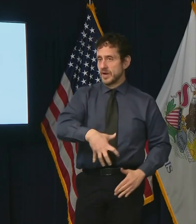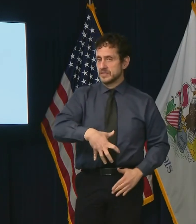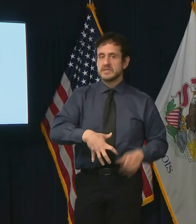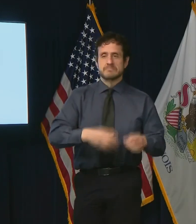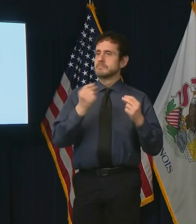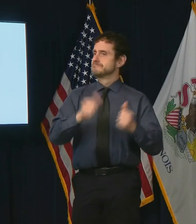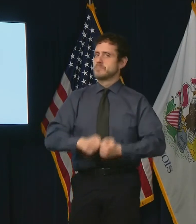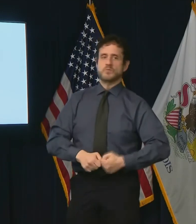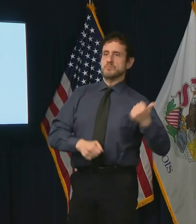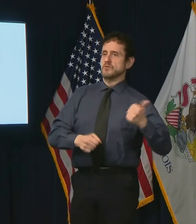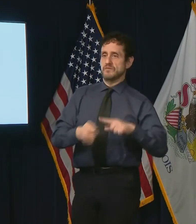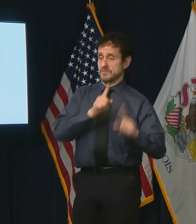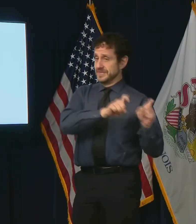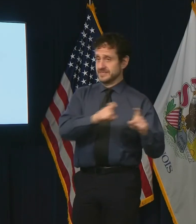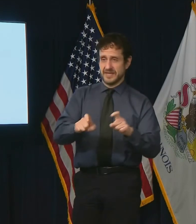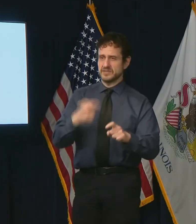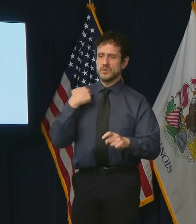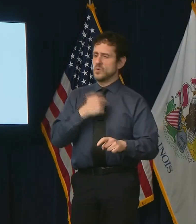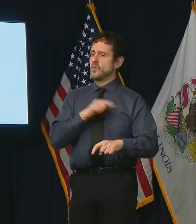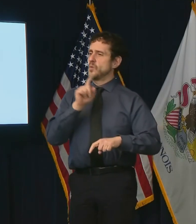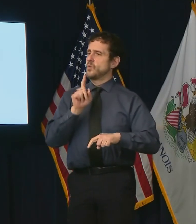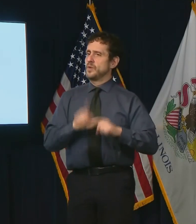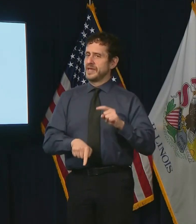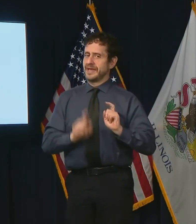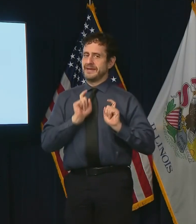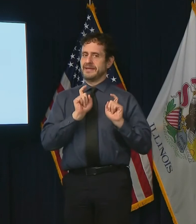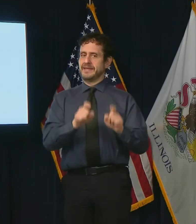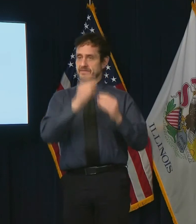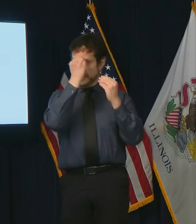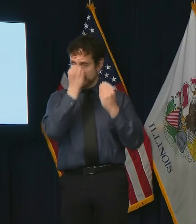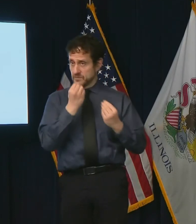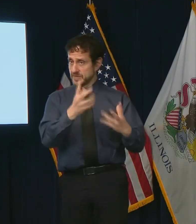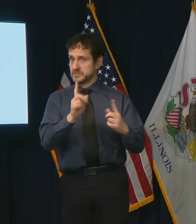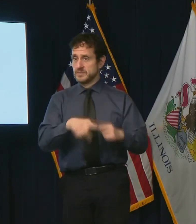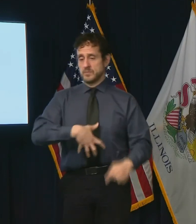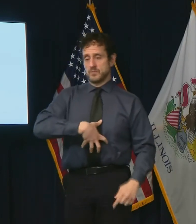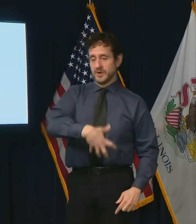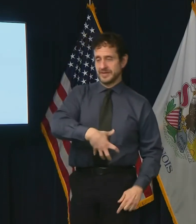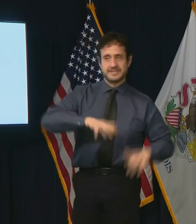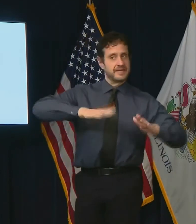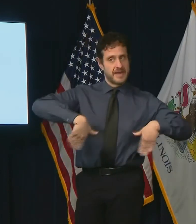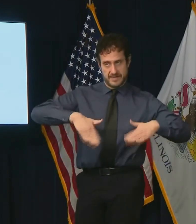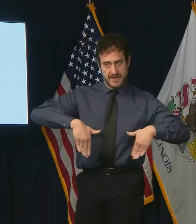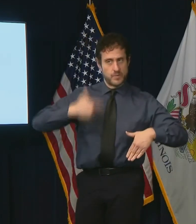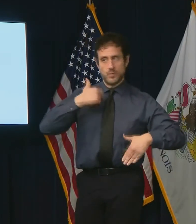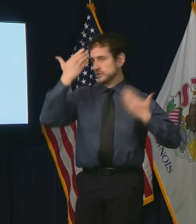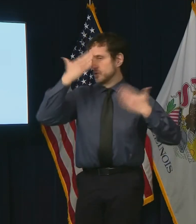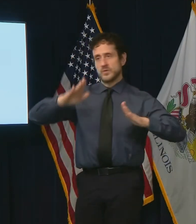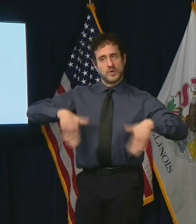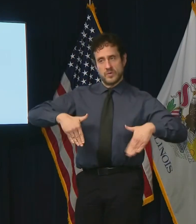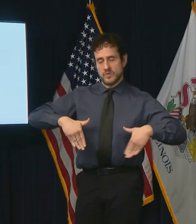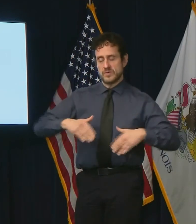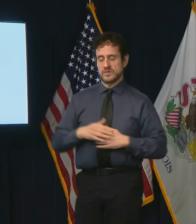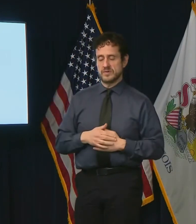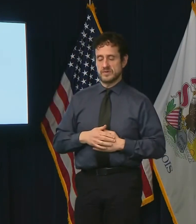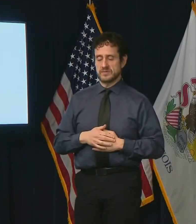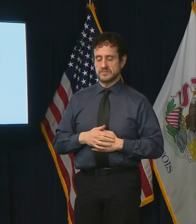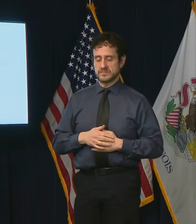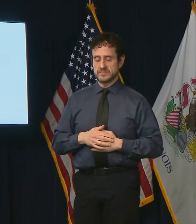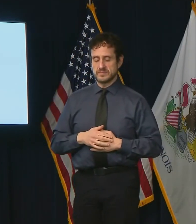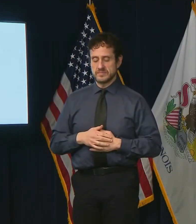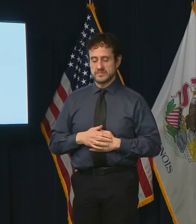from the trial. So we can't give any information about pregnancy, and so we're probably not going to hear that it will